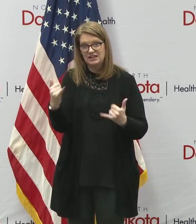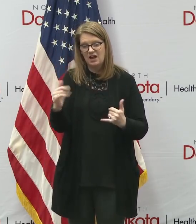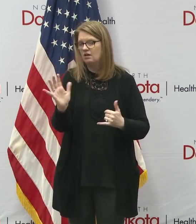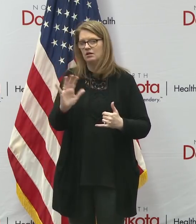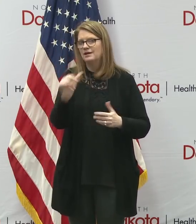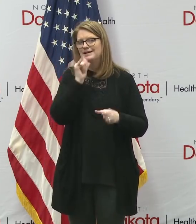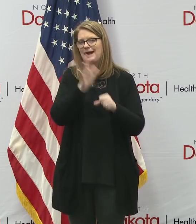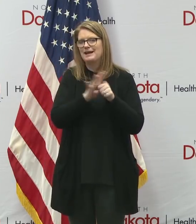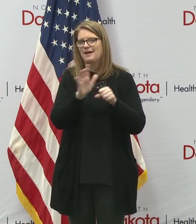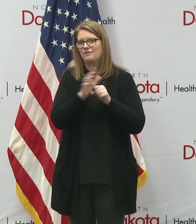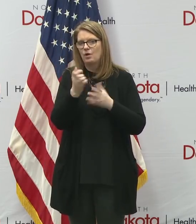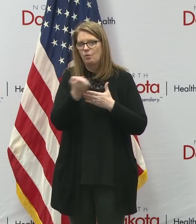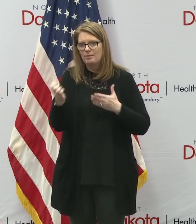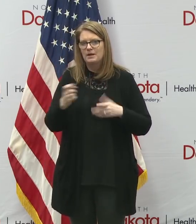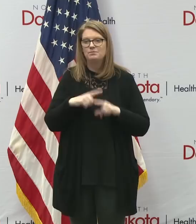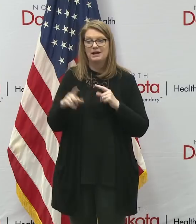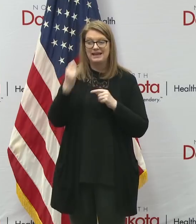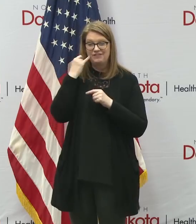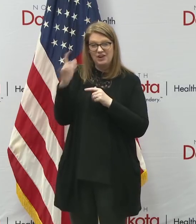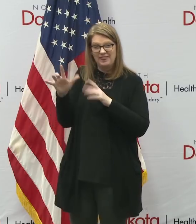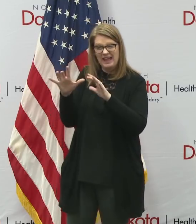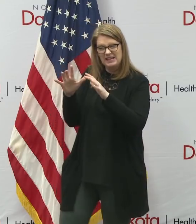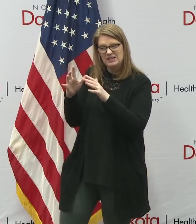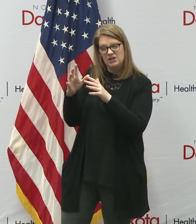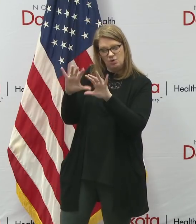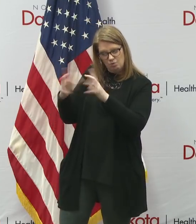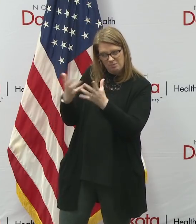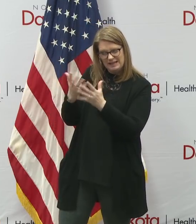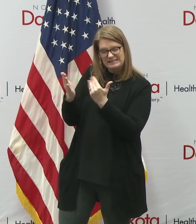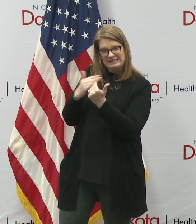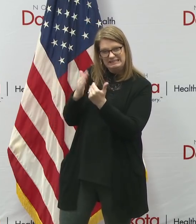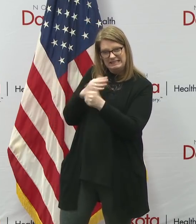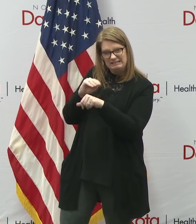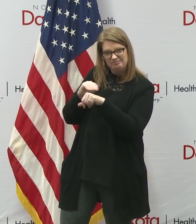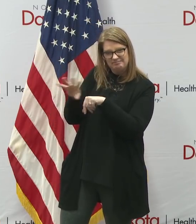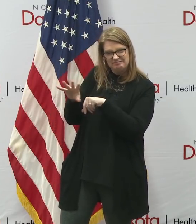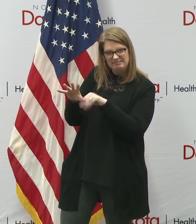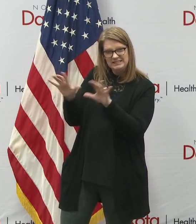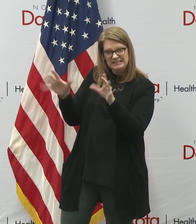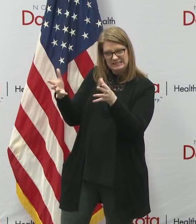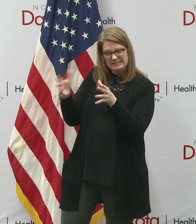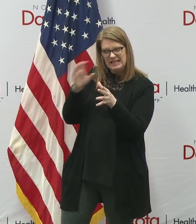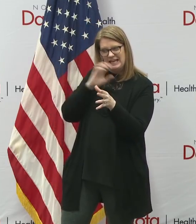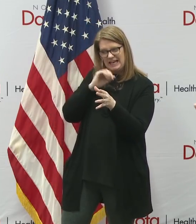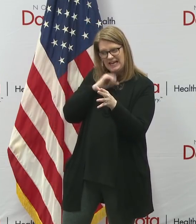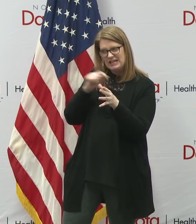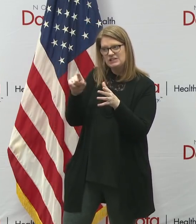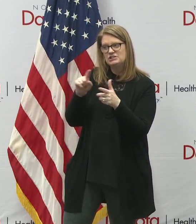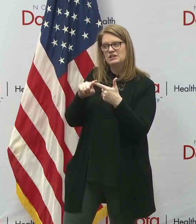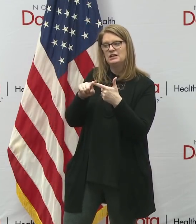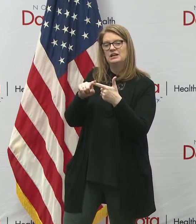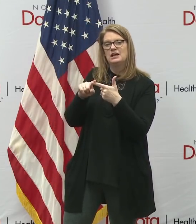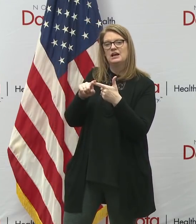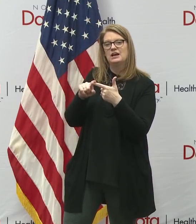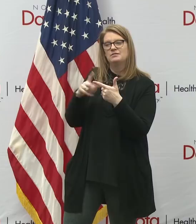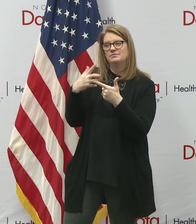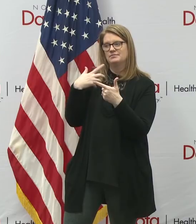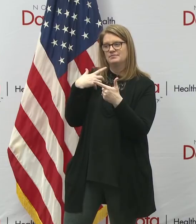you're in that vulnerable group and you've got an age factor and you've got underlying